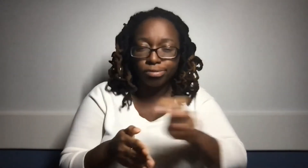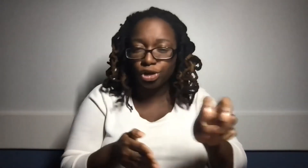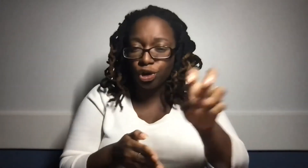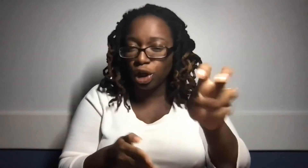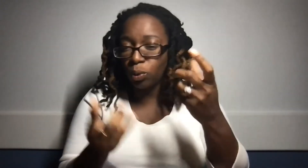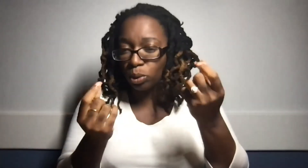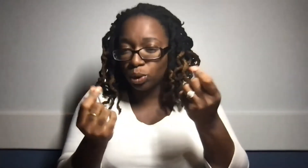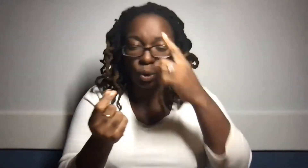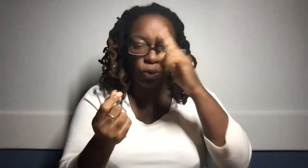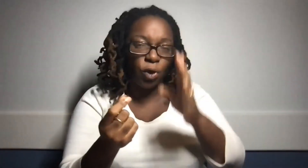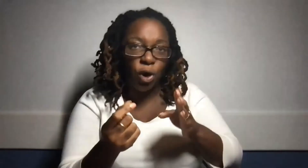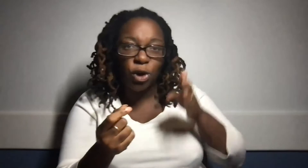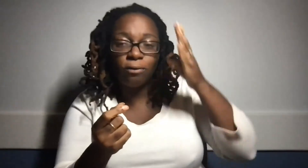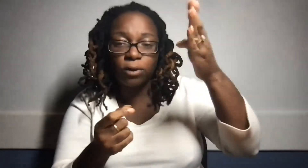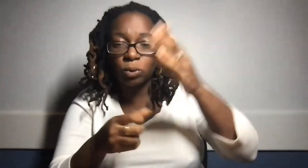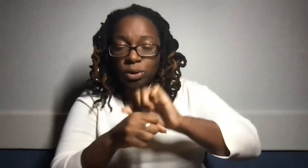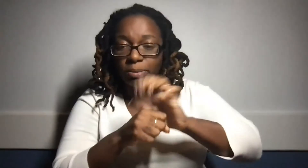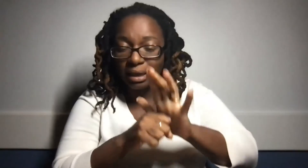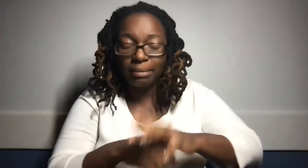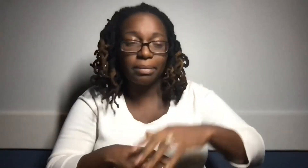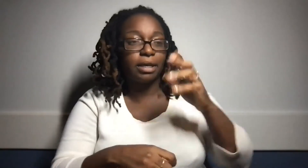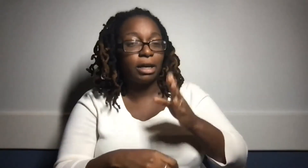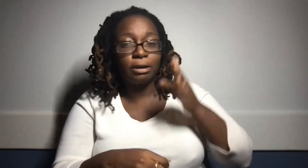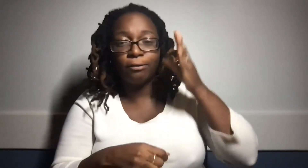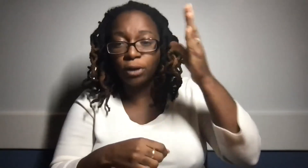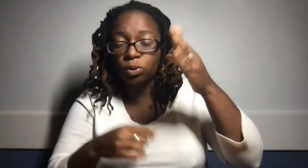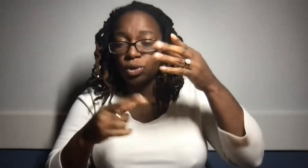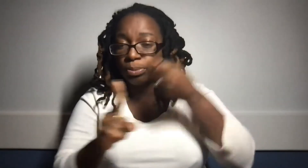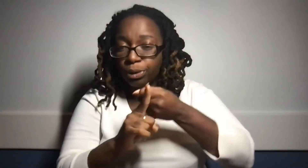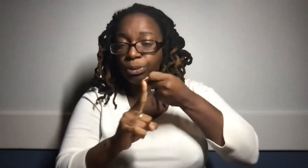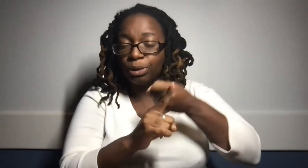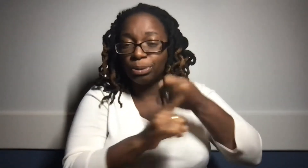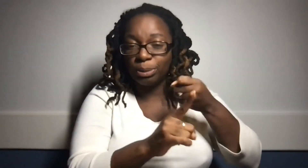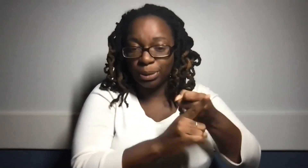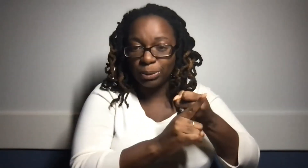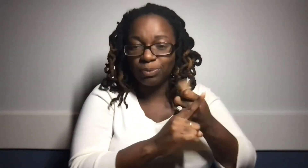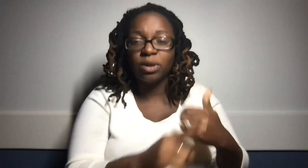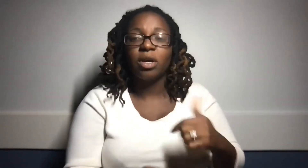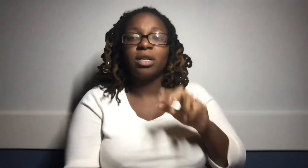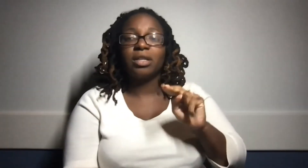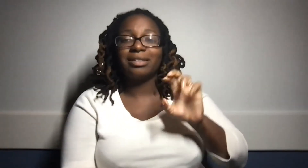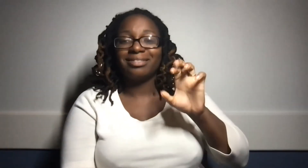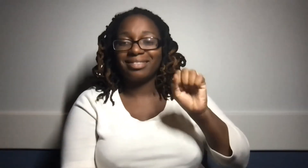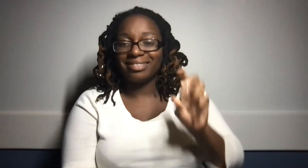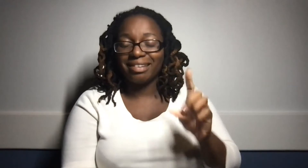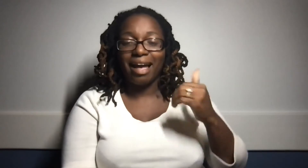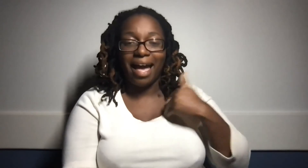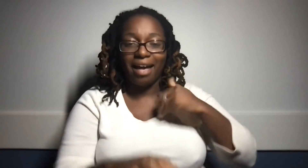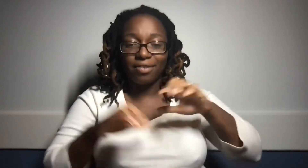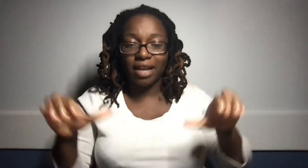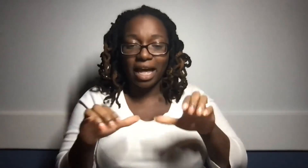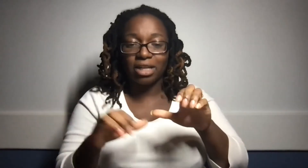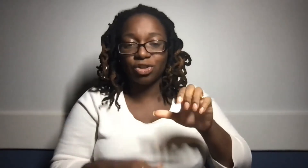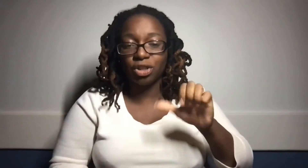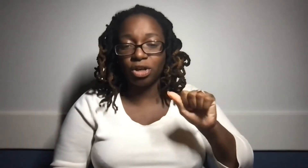future epidemics and pandemics. So AIDS United has developed an action alert, which can be found in the chat,